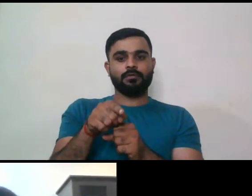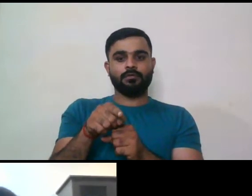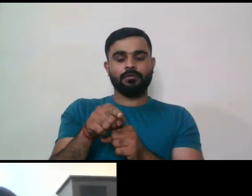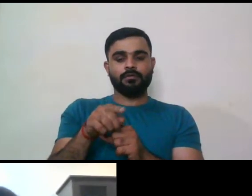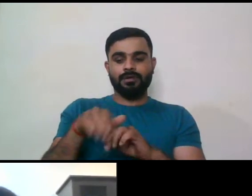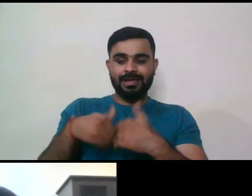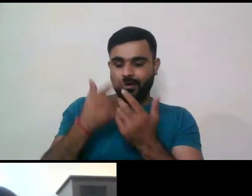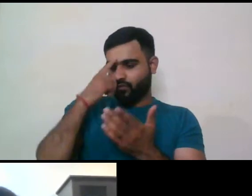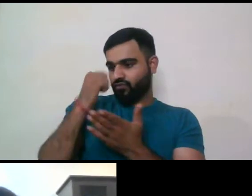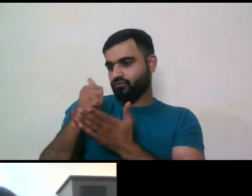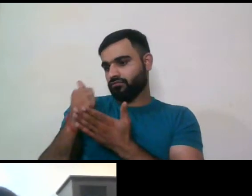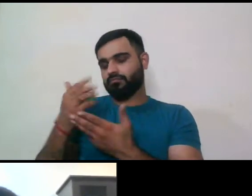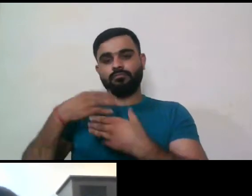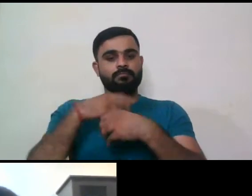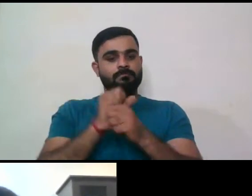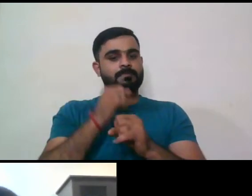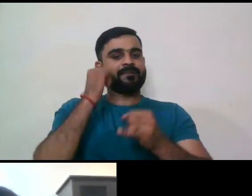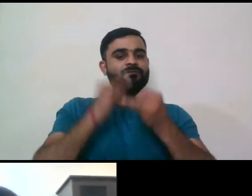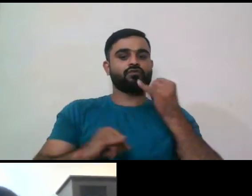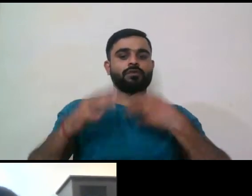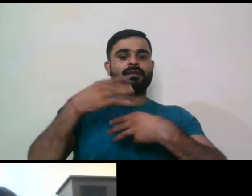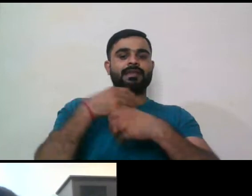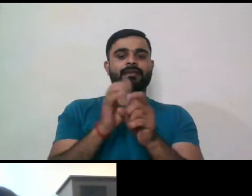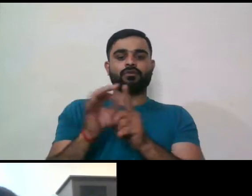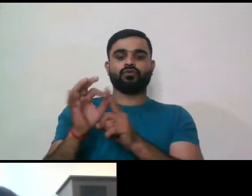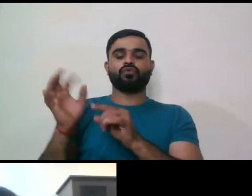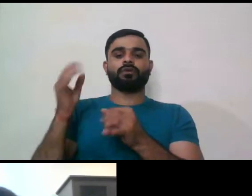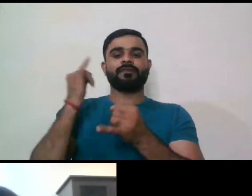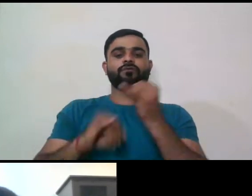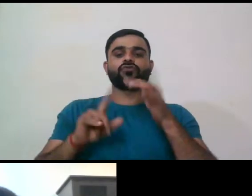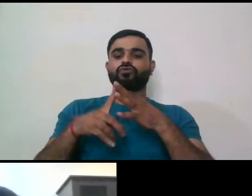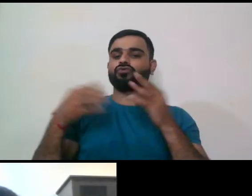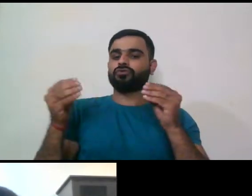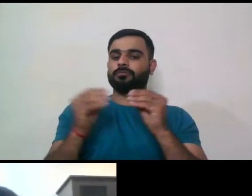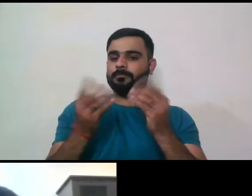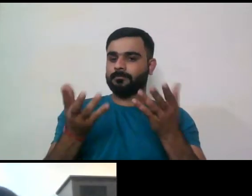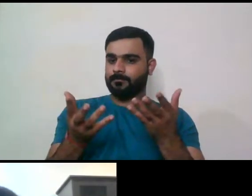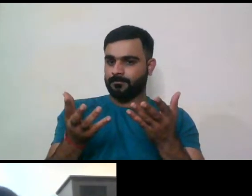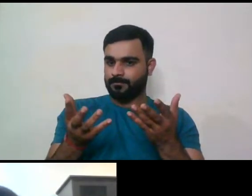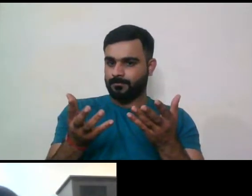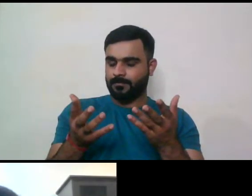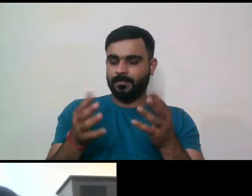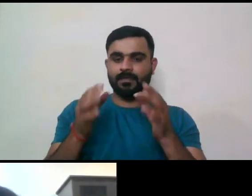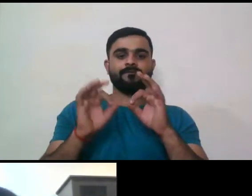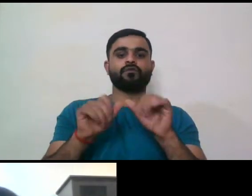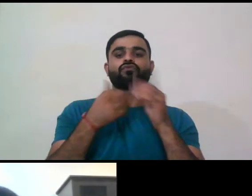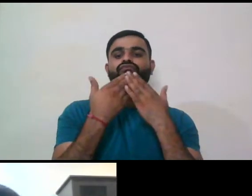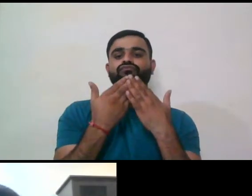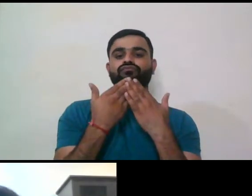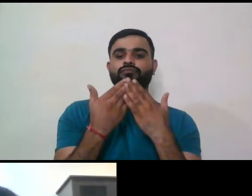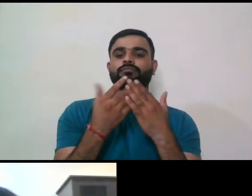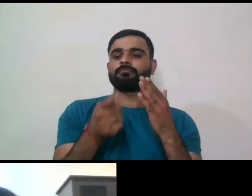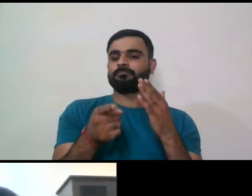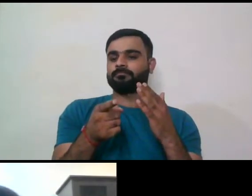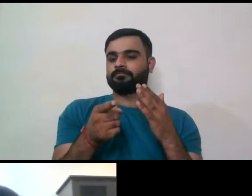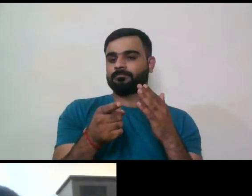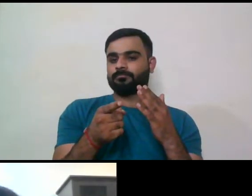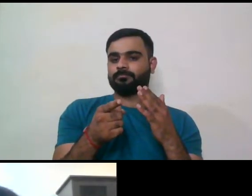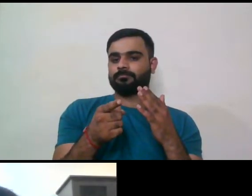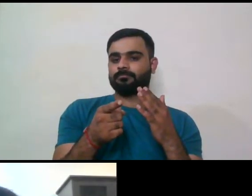how they decide, how they may end up deciding cases towards the end of their career, which the fantastic study by Dam Ane and